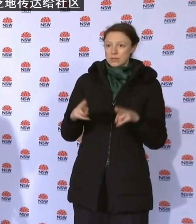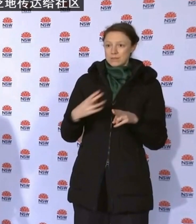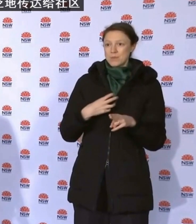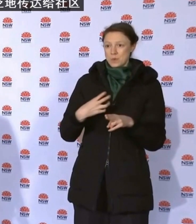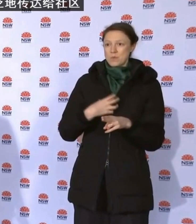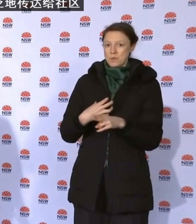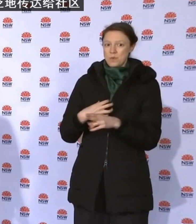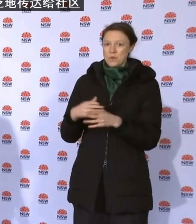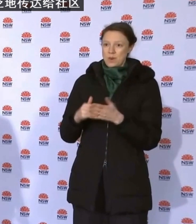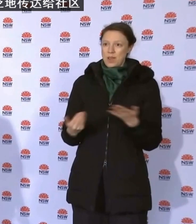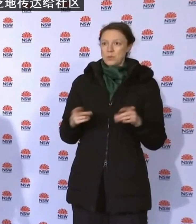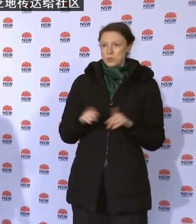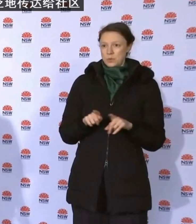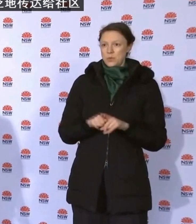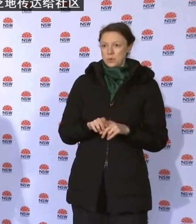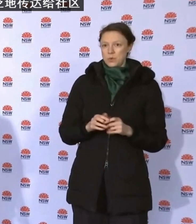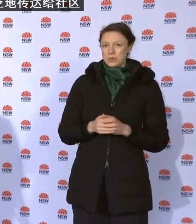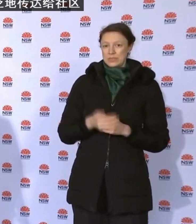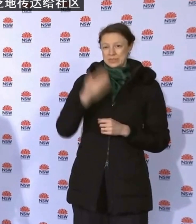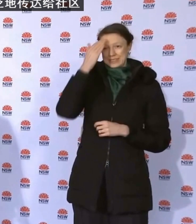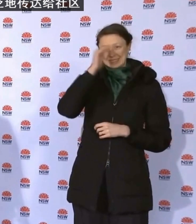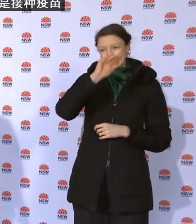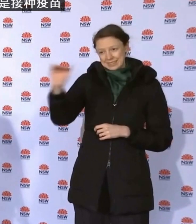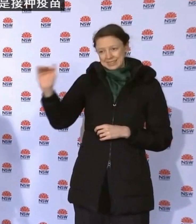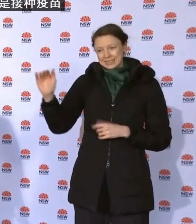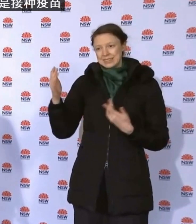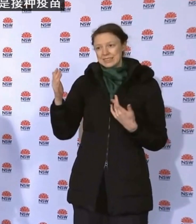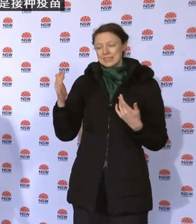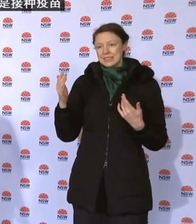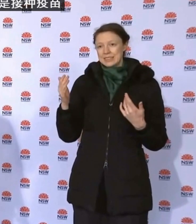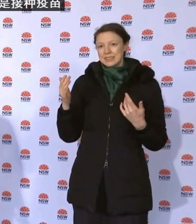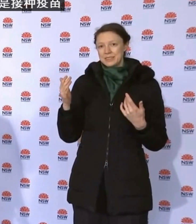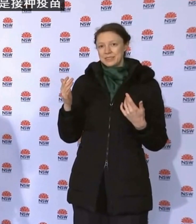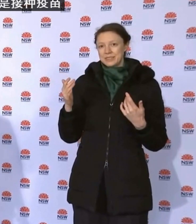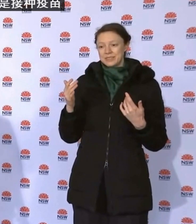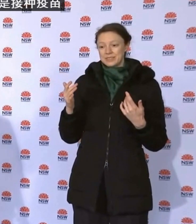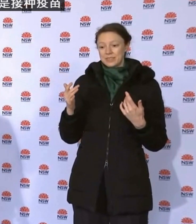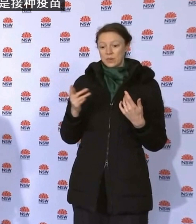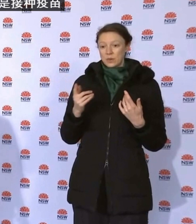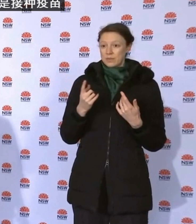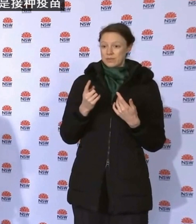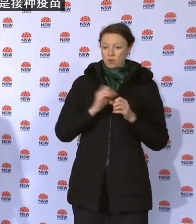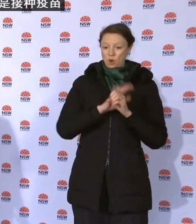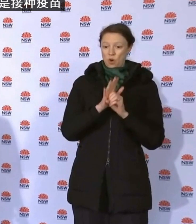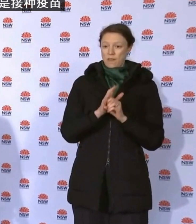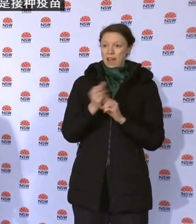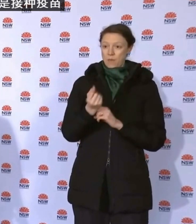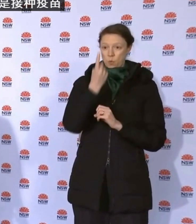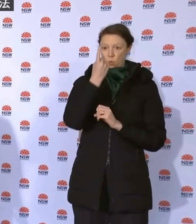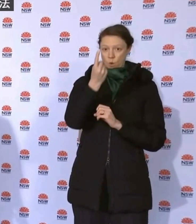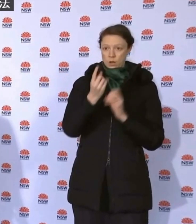my message is very strongly that to the community more broadly, there is only one solution here, and that is to get